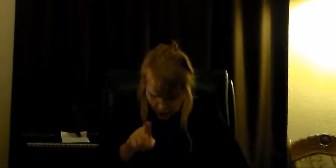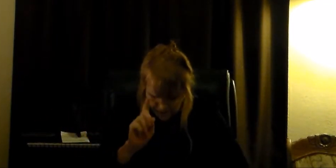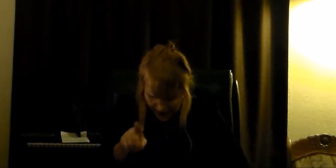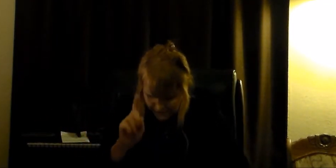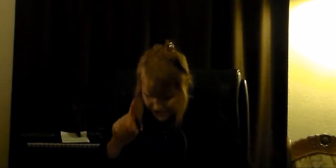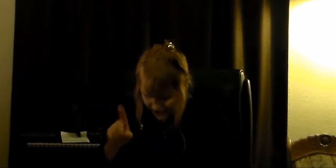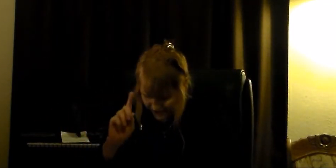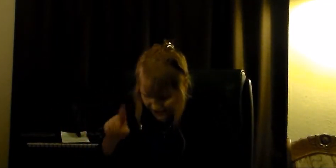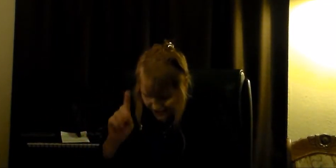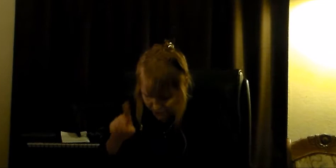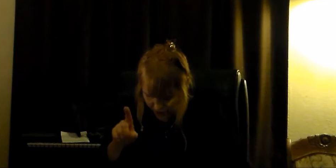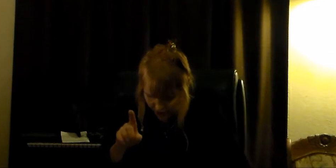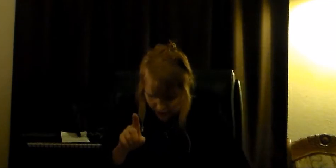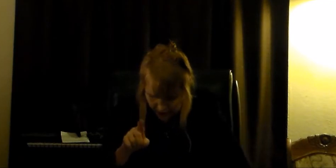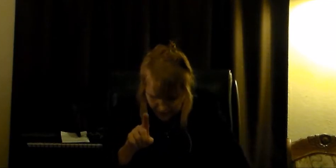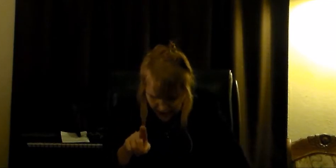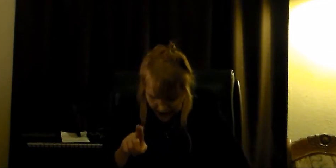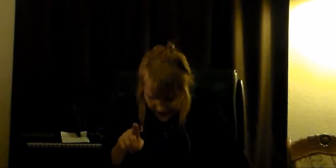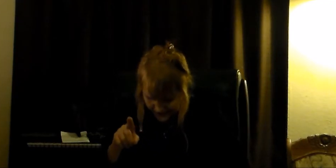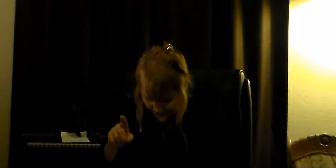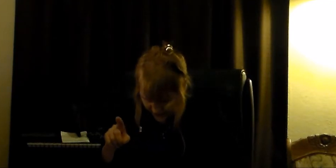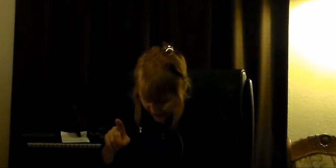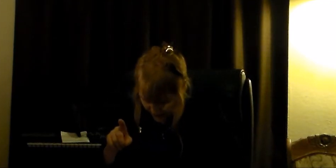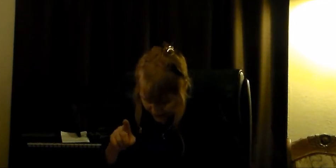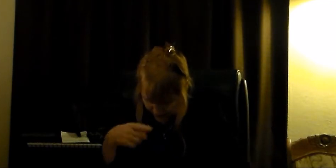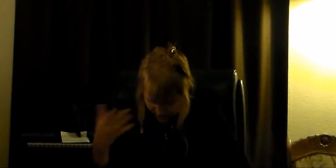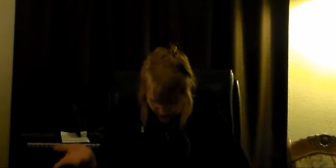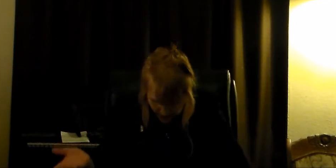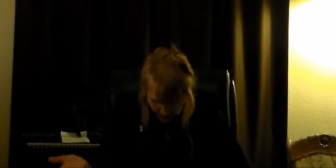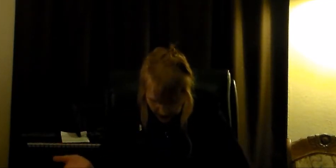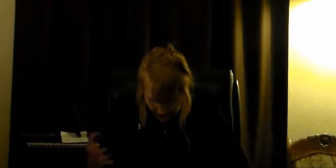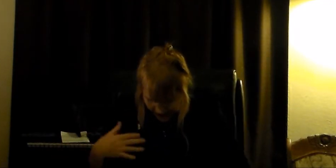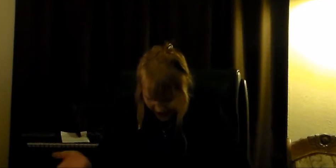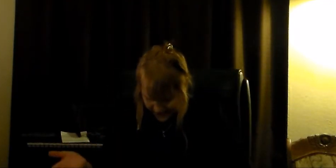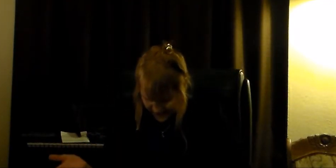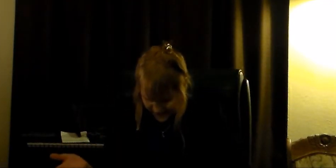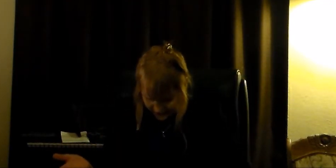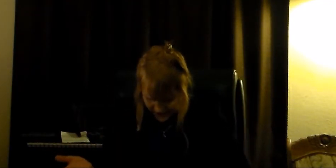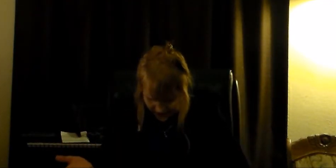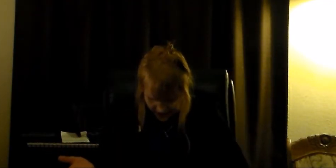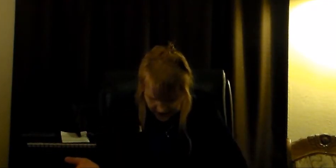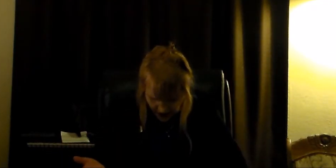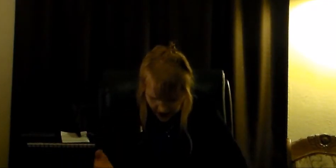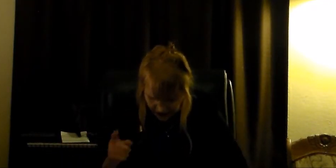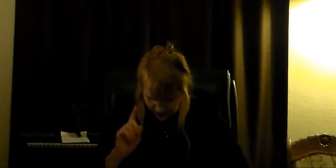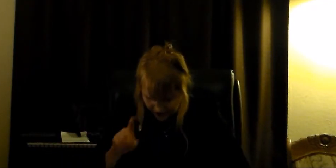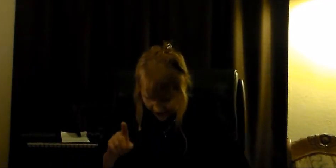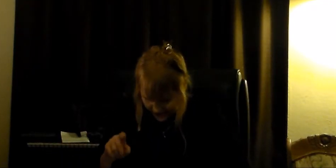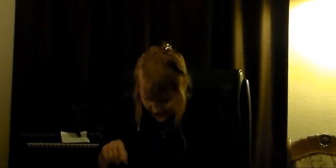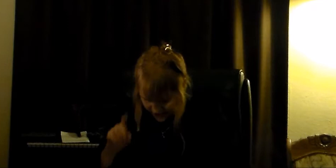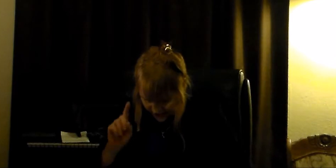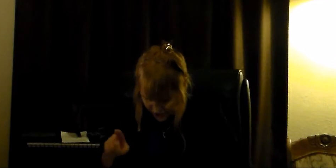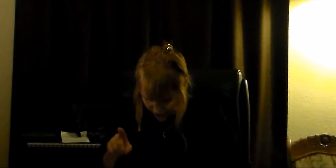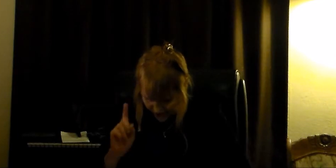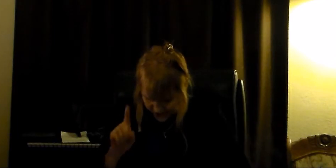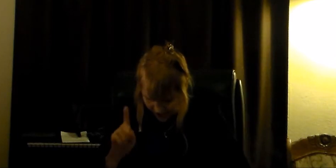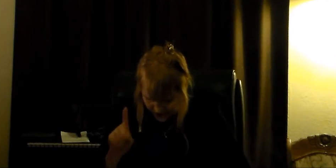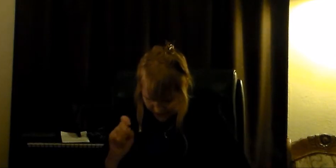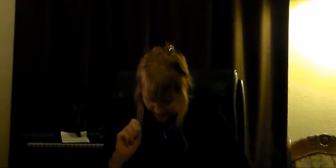Holy Bible, still live in today's world, Amalek. In Exodus 17:8-9 are against the Israelites, God's